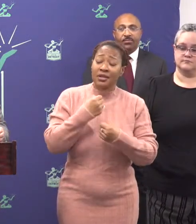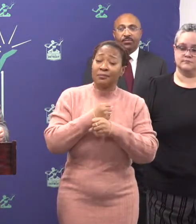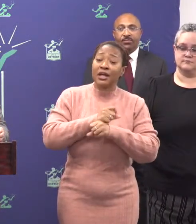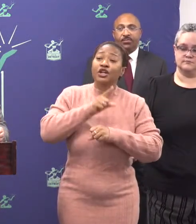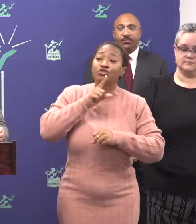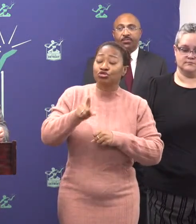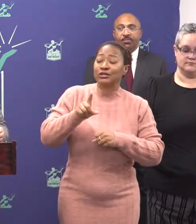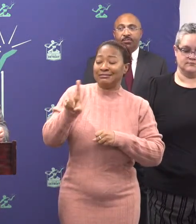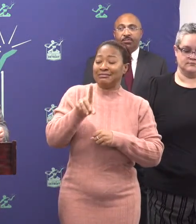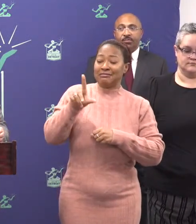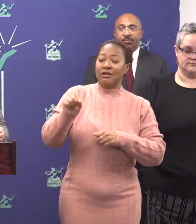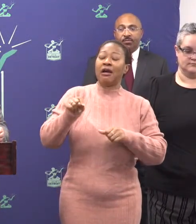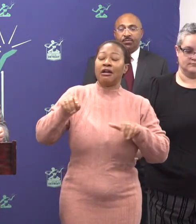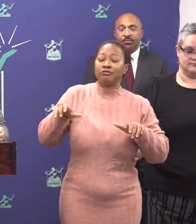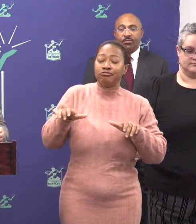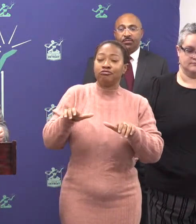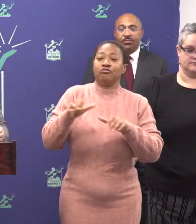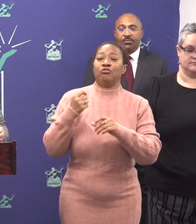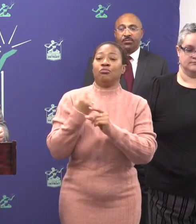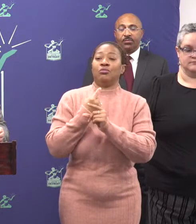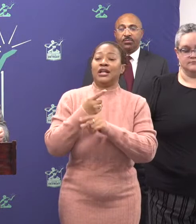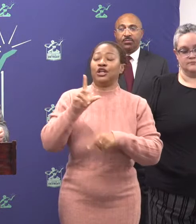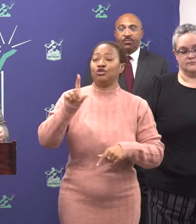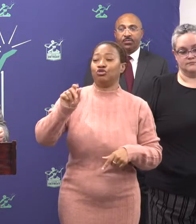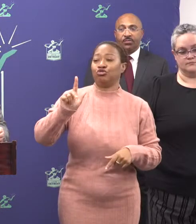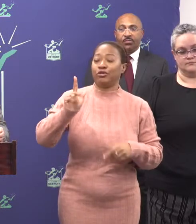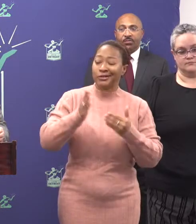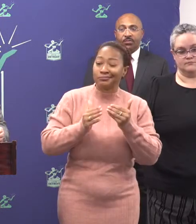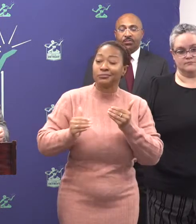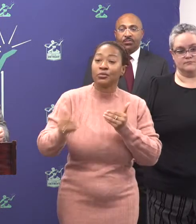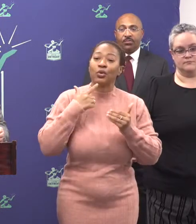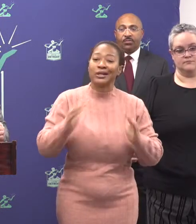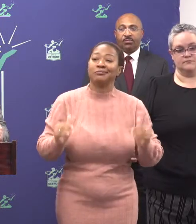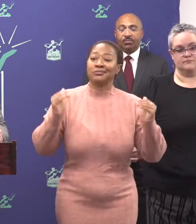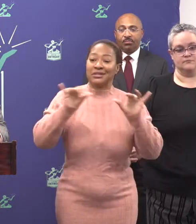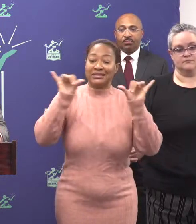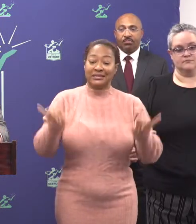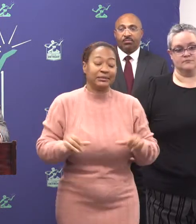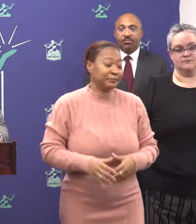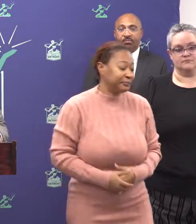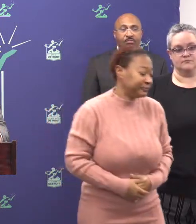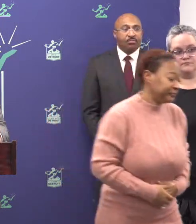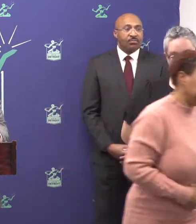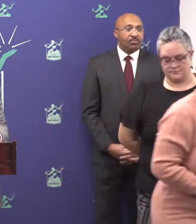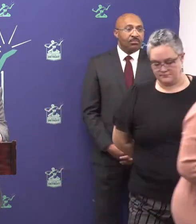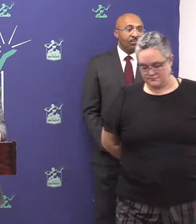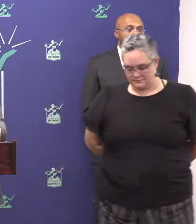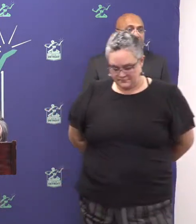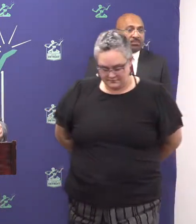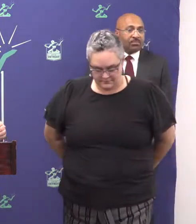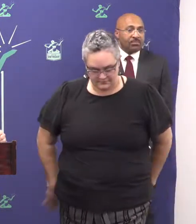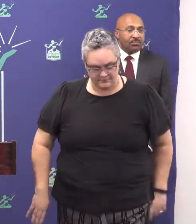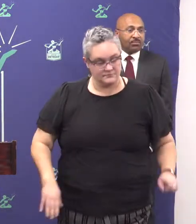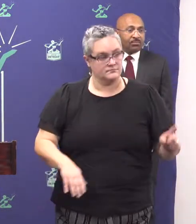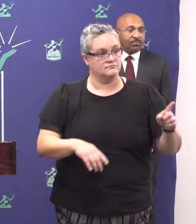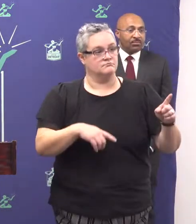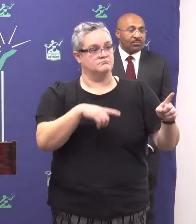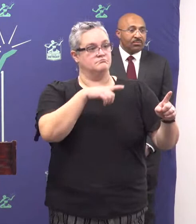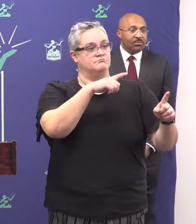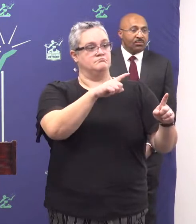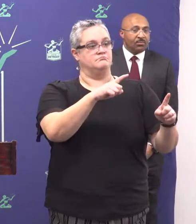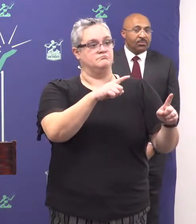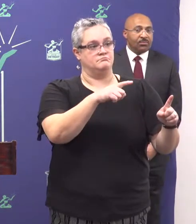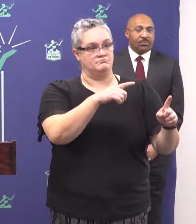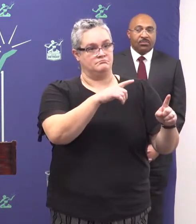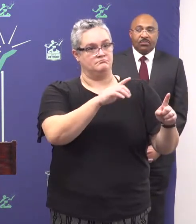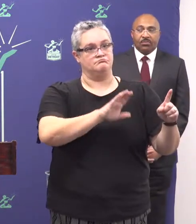at DDOT in 2023, because we need to raise the performance of that whole system. Mayor Duggan,